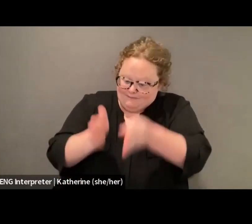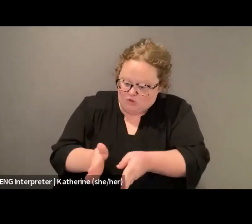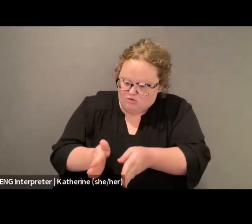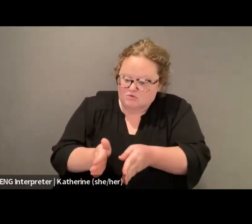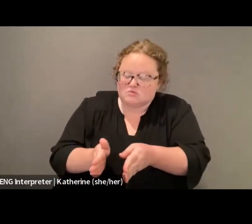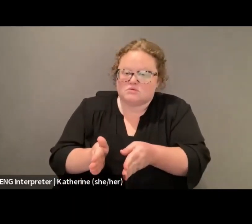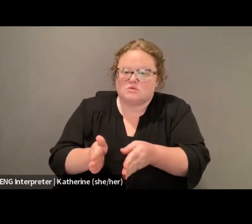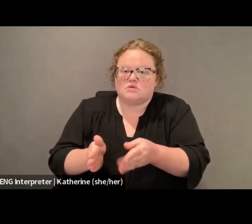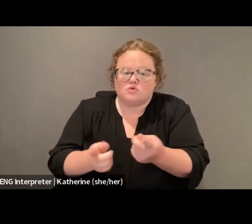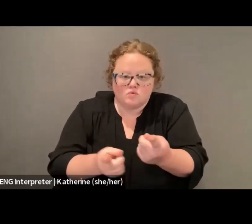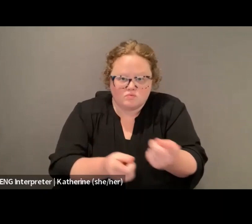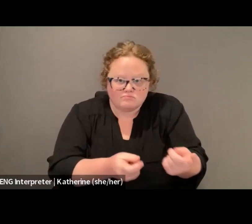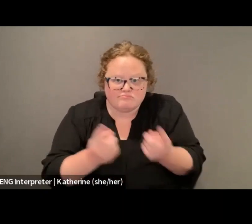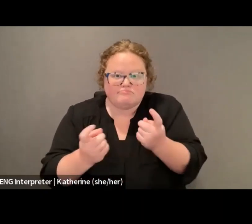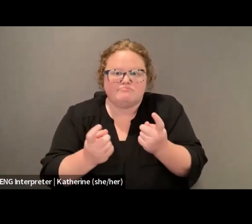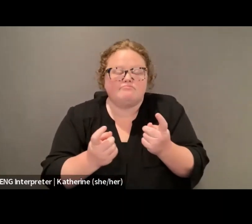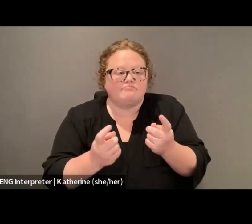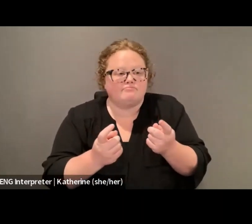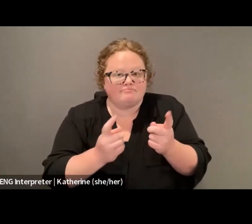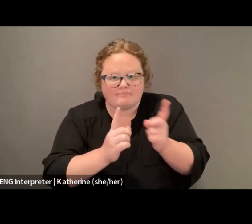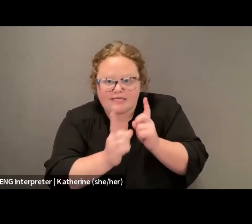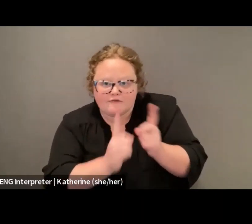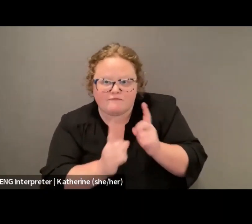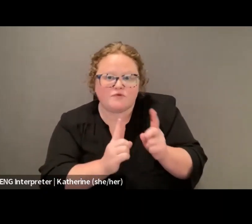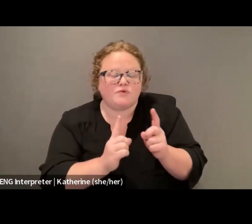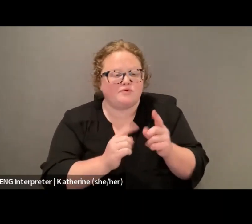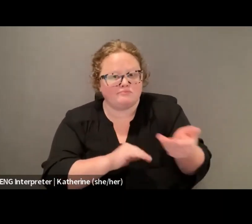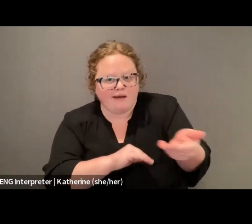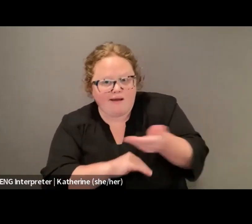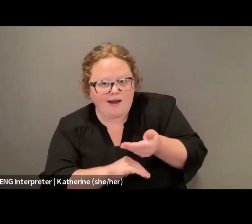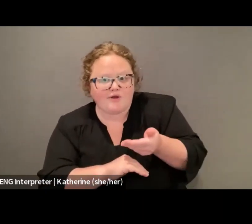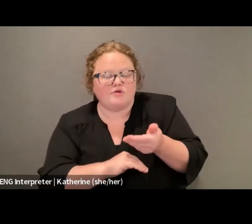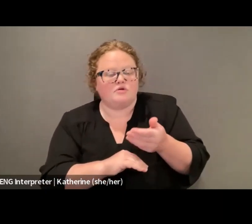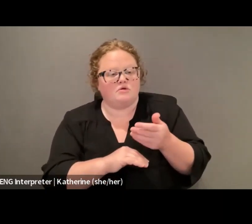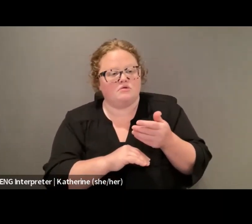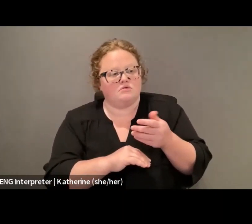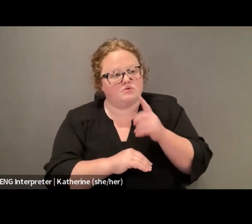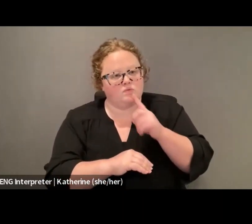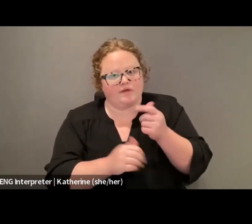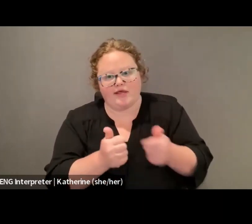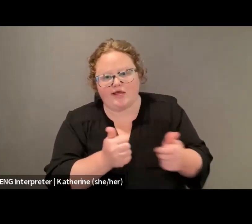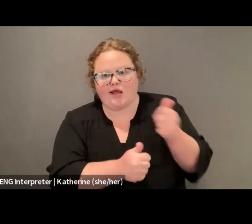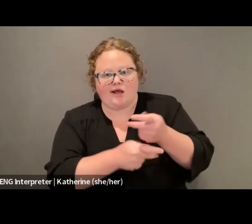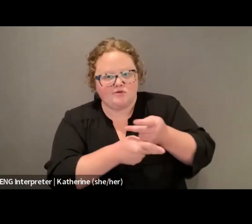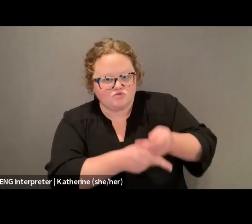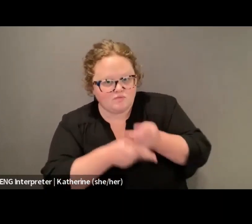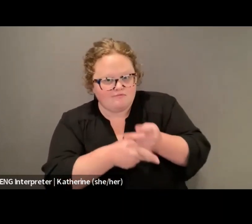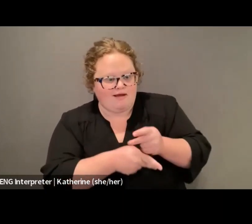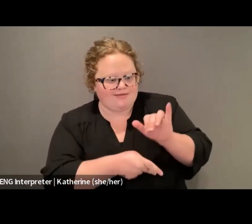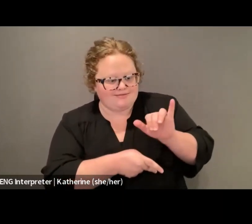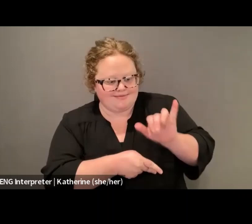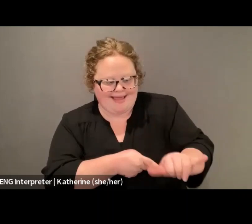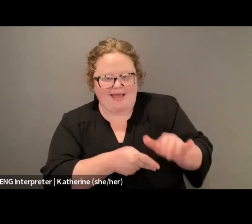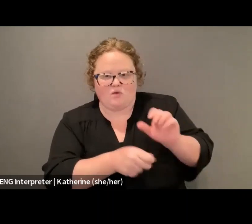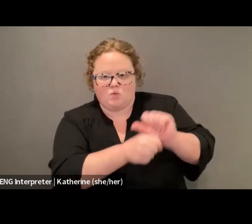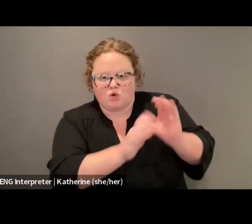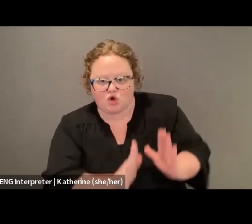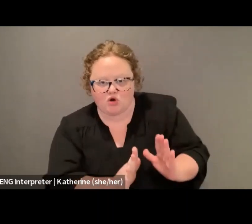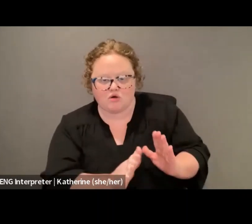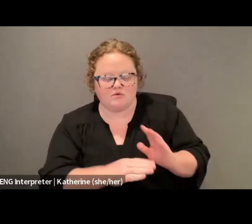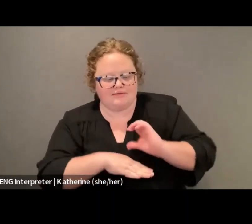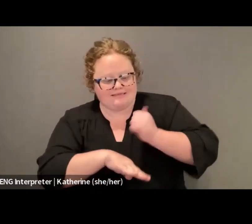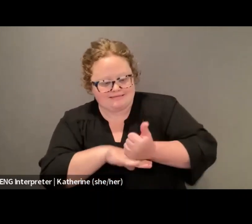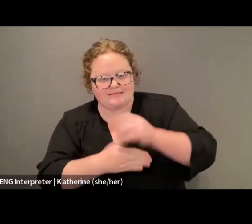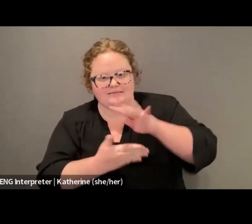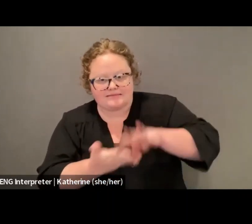own staff. They are the employer of that worker. They are setting that person's schedule. They're managing the